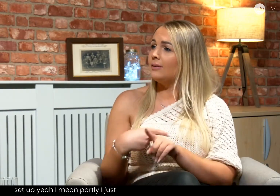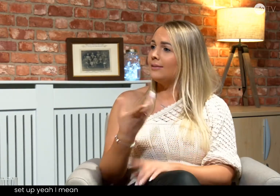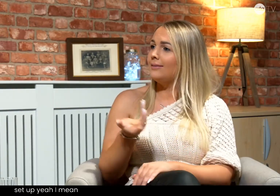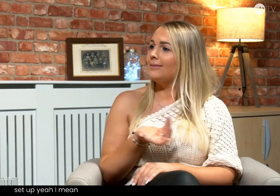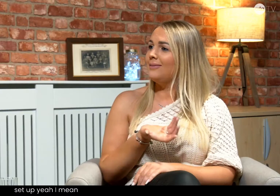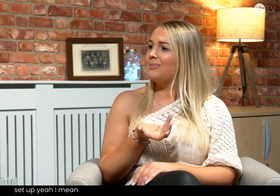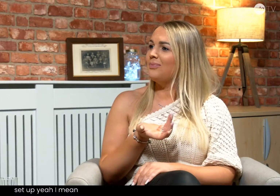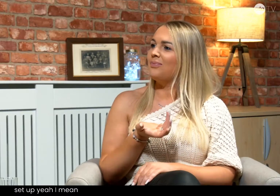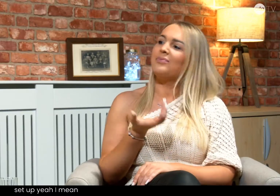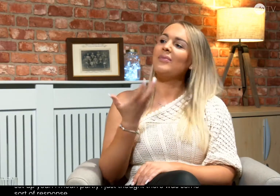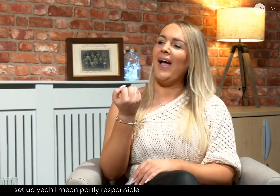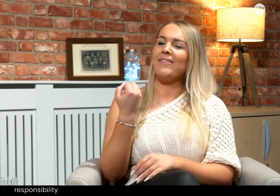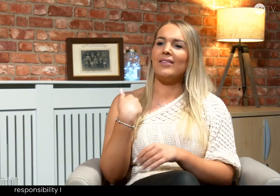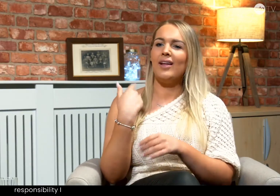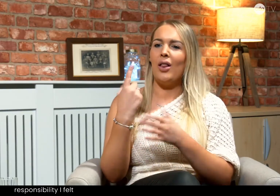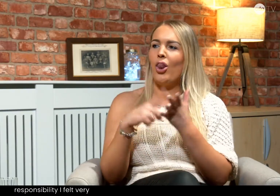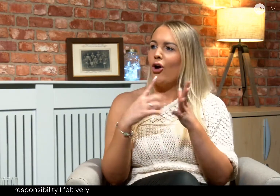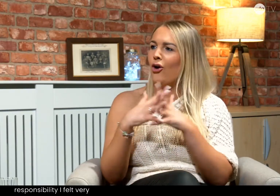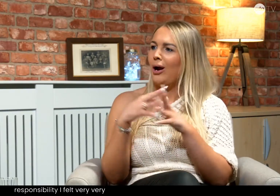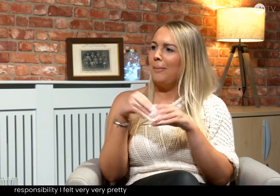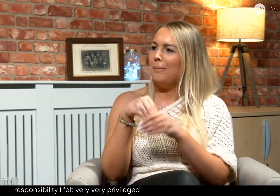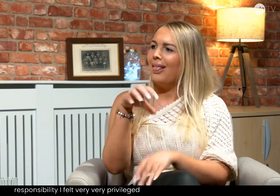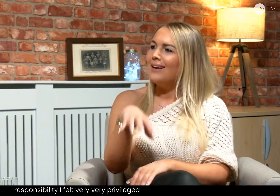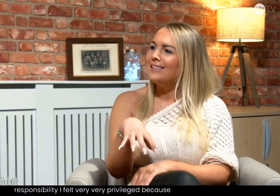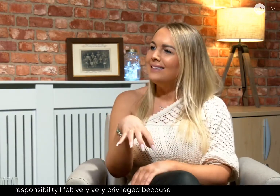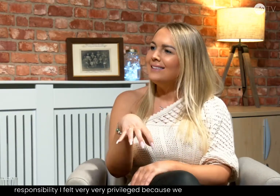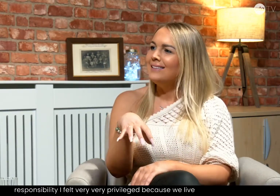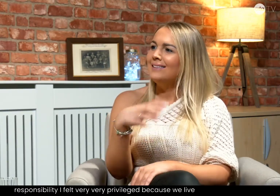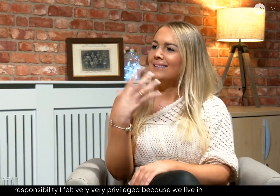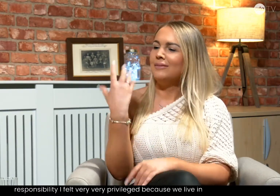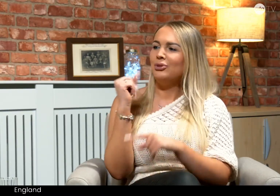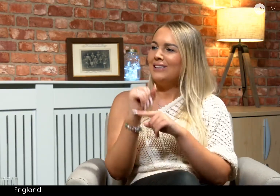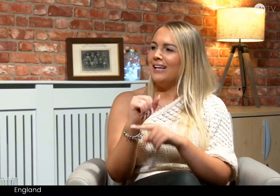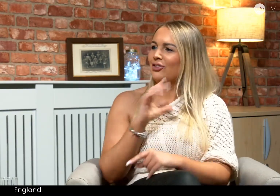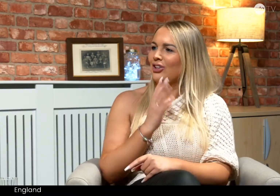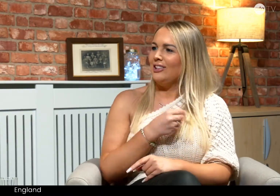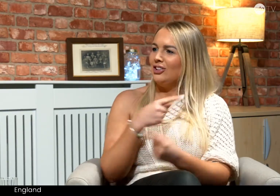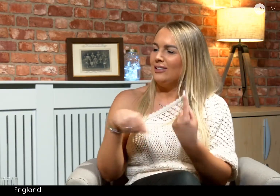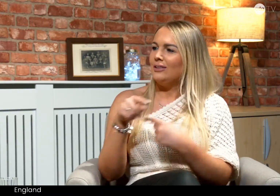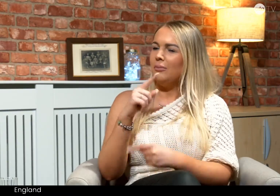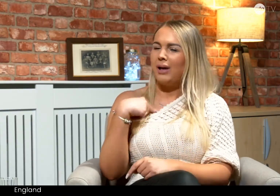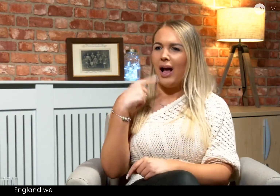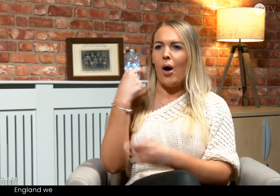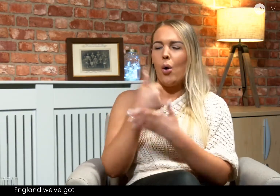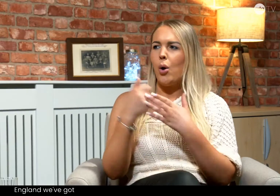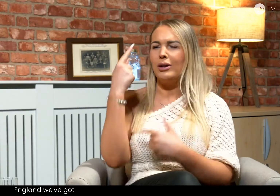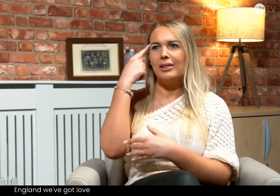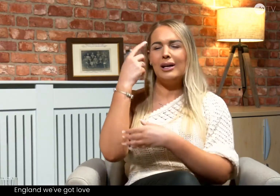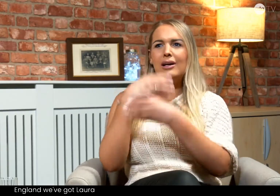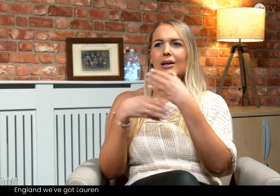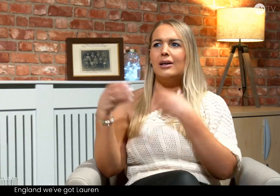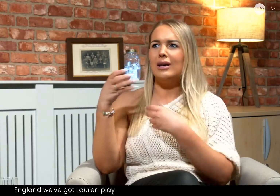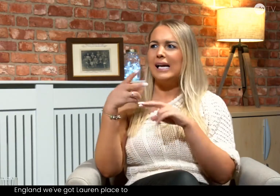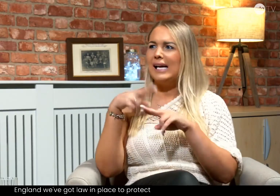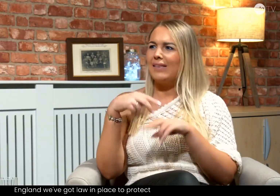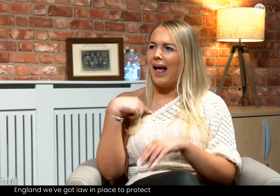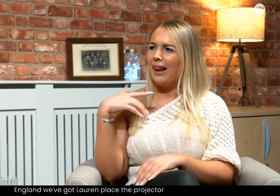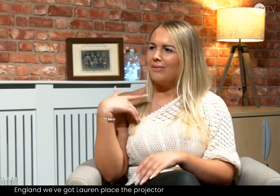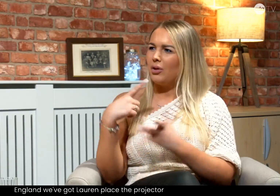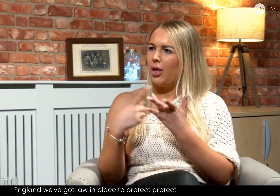very, very privileged because we live in England. We've got law in place to protect transgender people, and